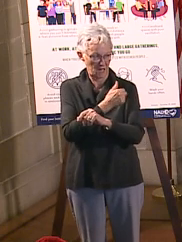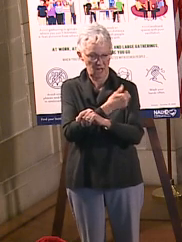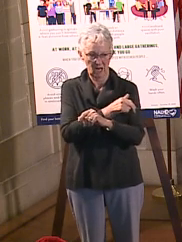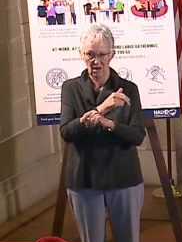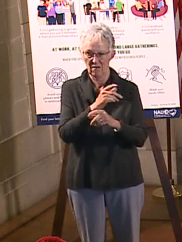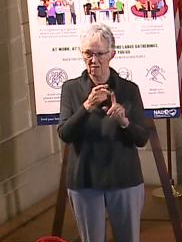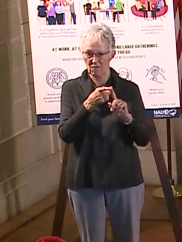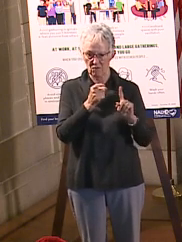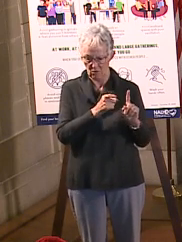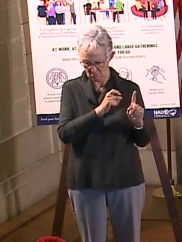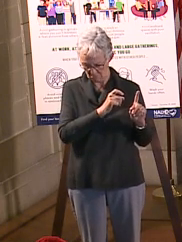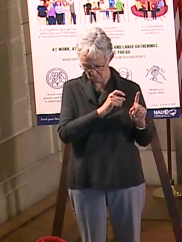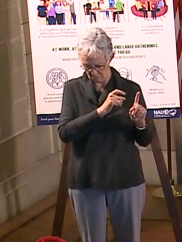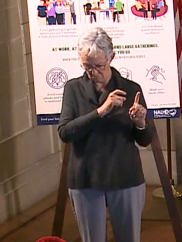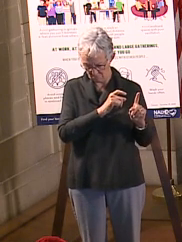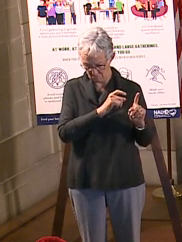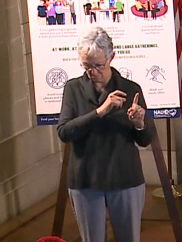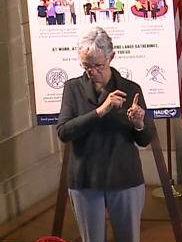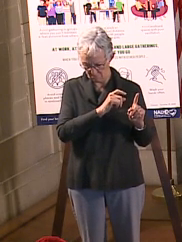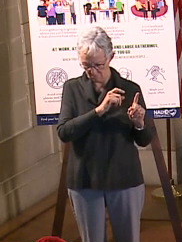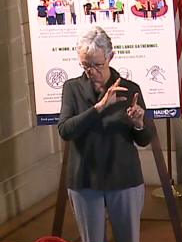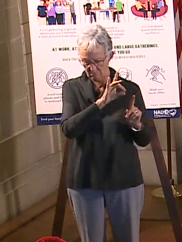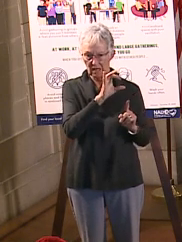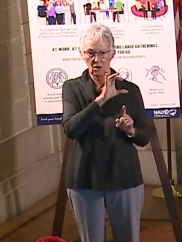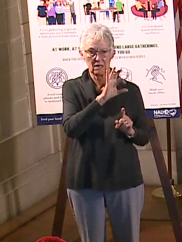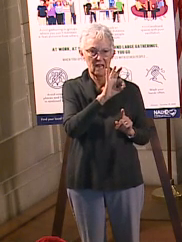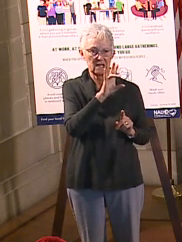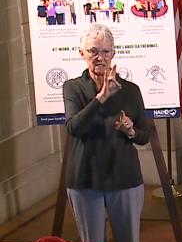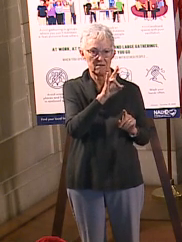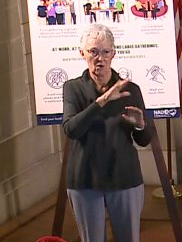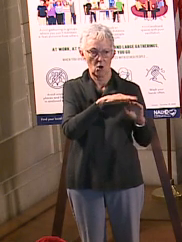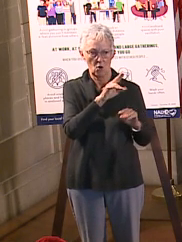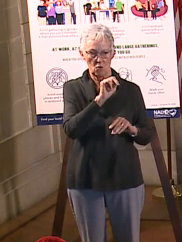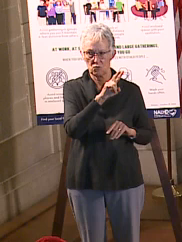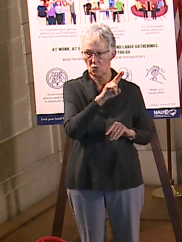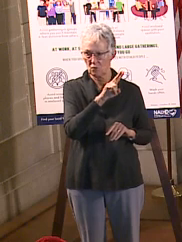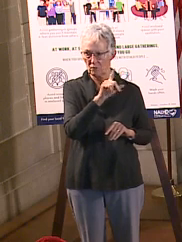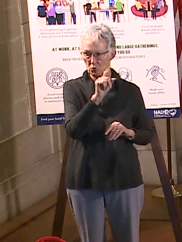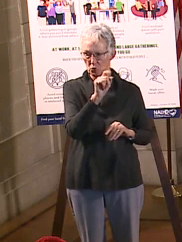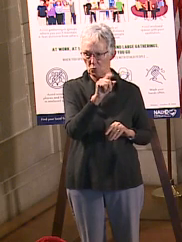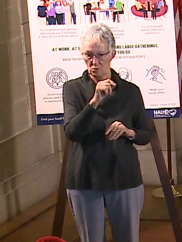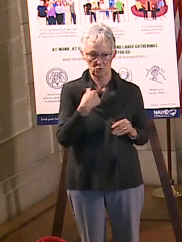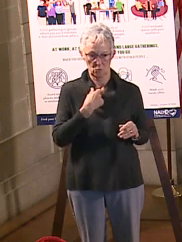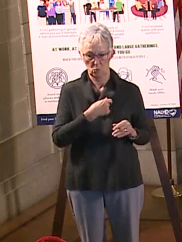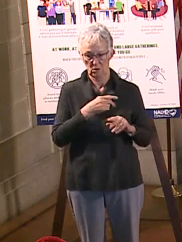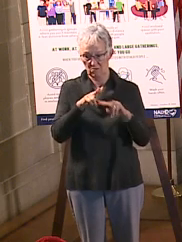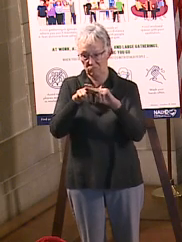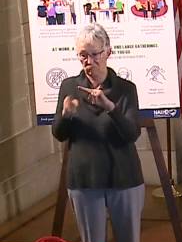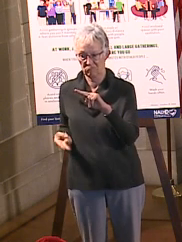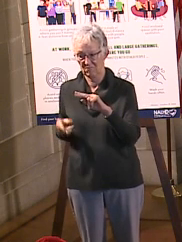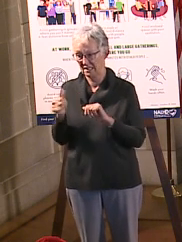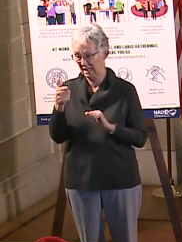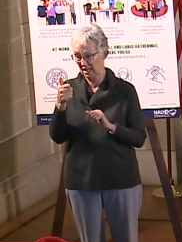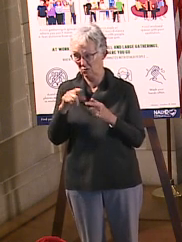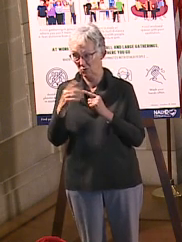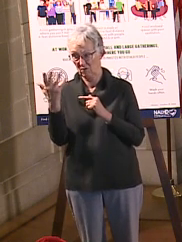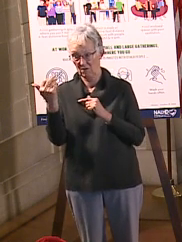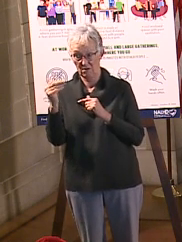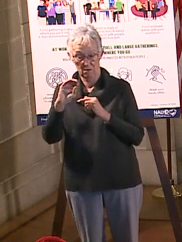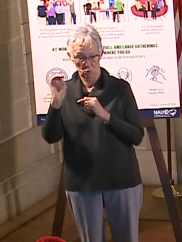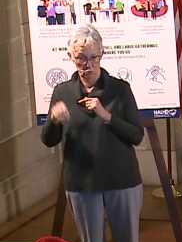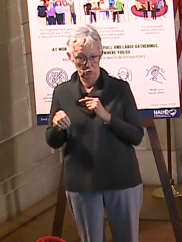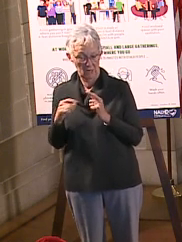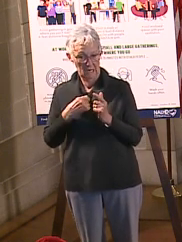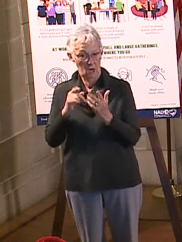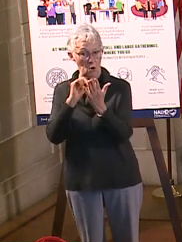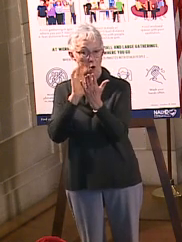from 987 that we had on November 20th, 10 or 15% from there. So I'm hopeful